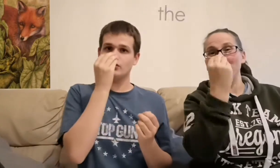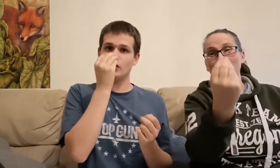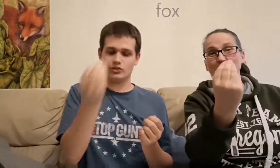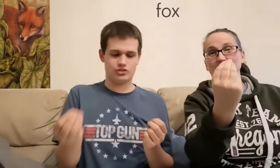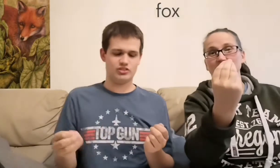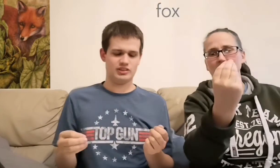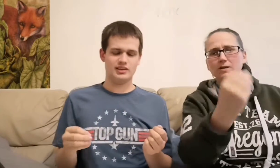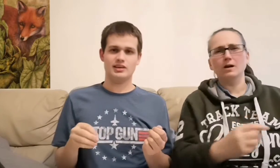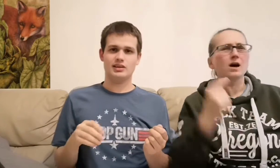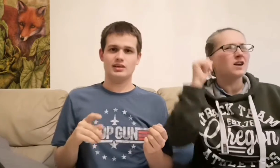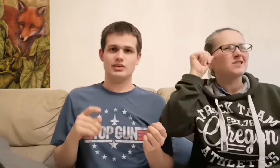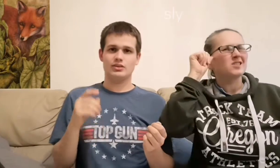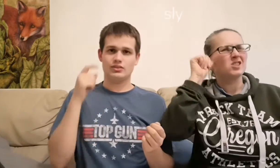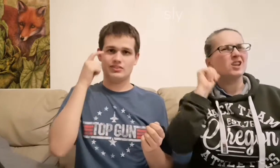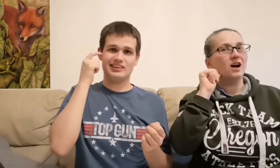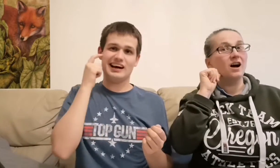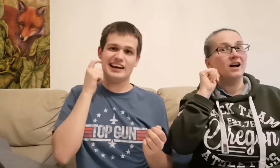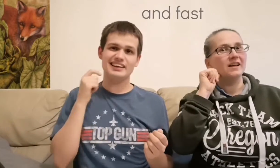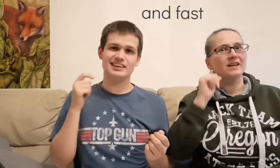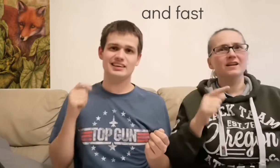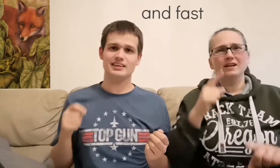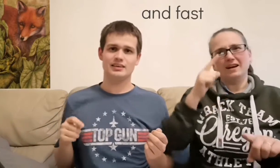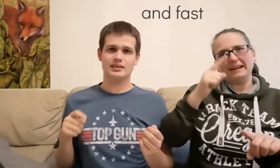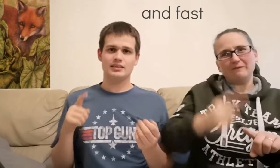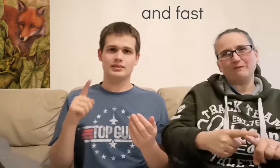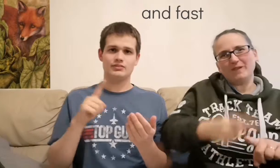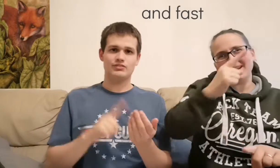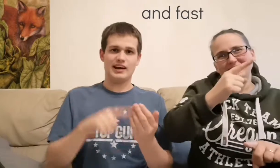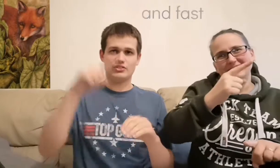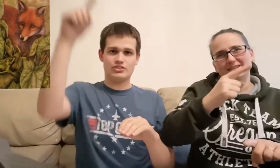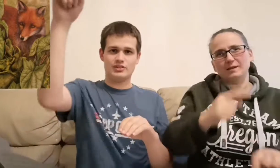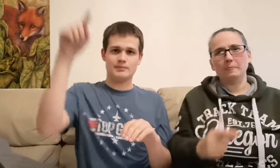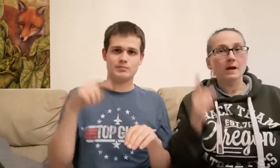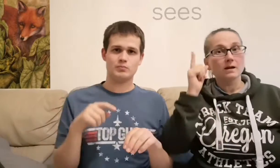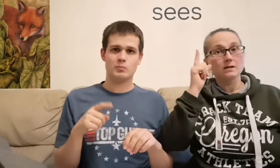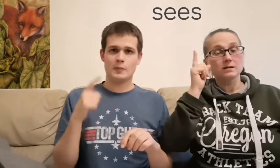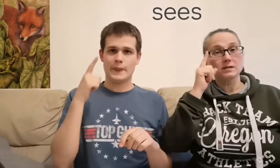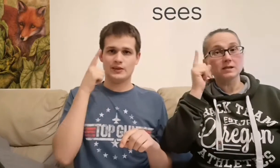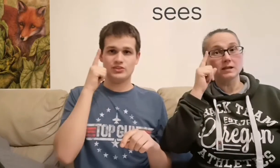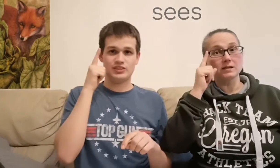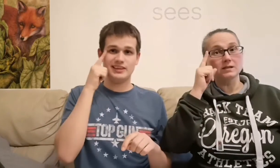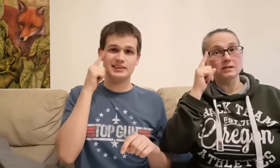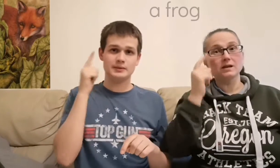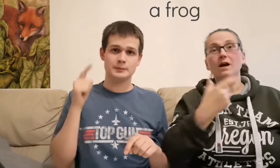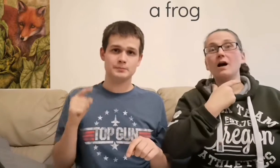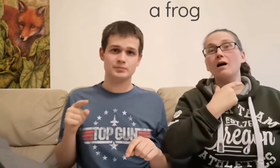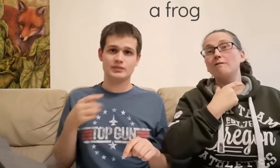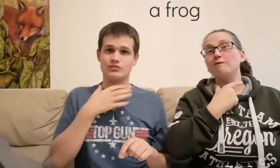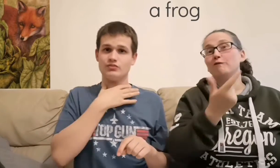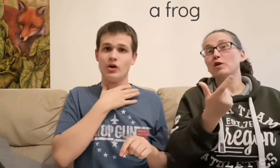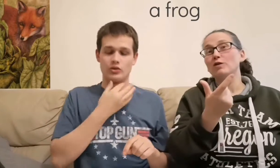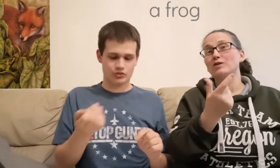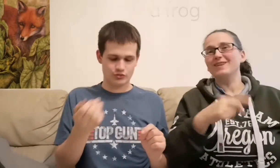fox. Sly and fast. Sees a frog